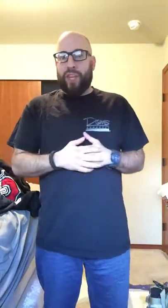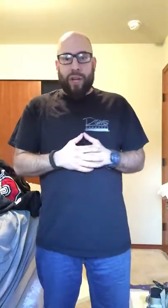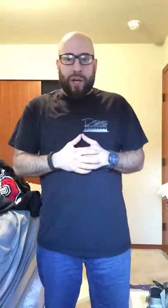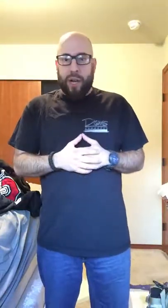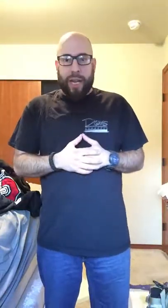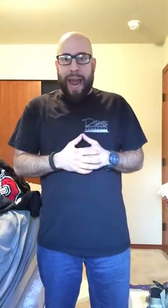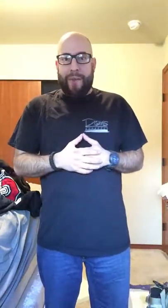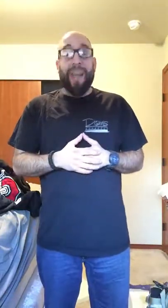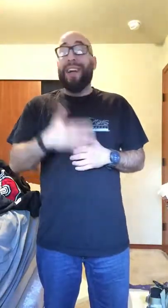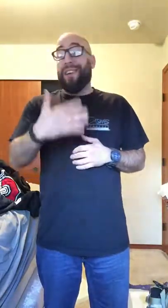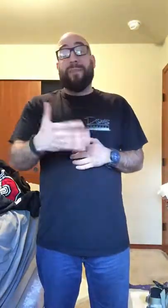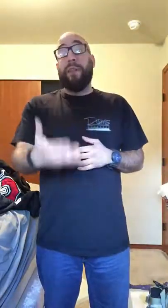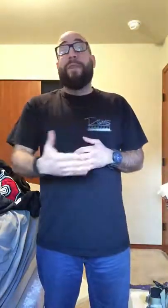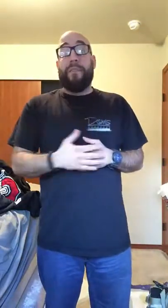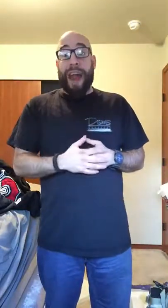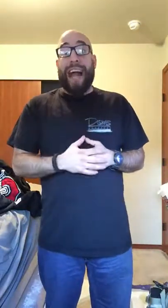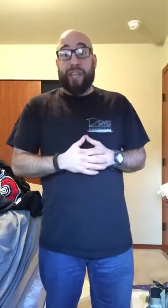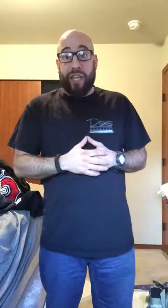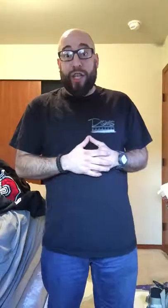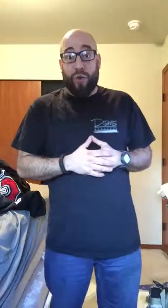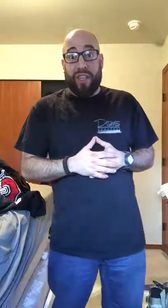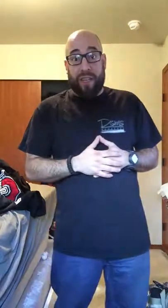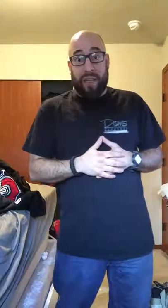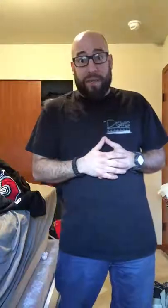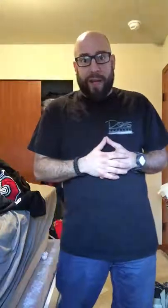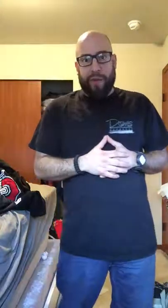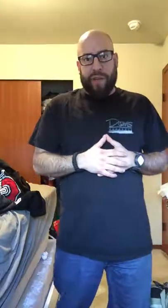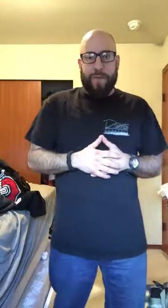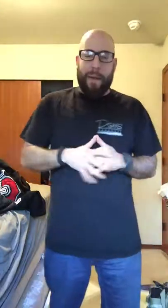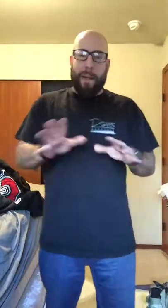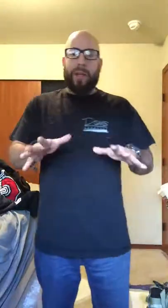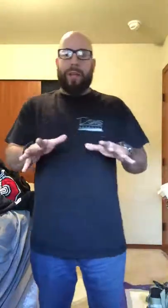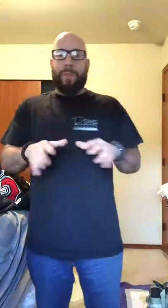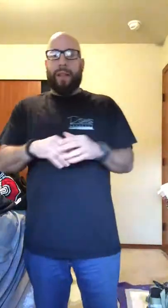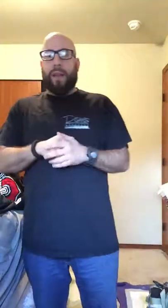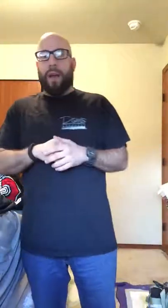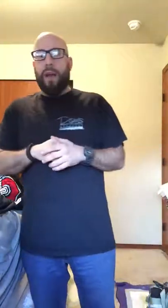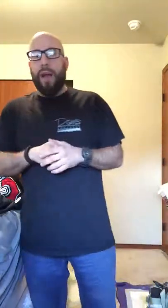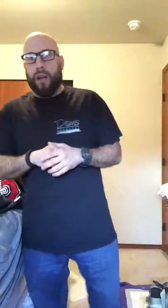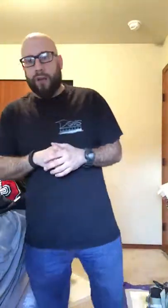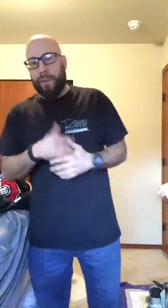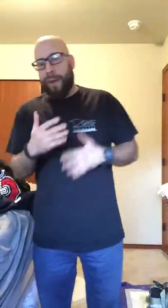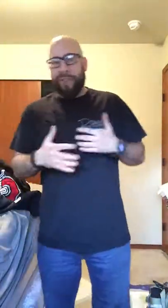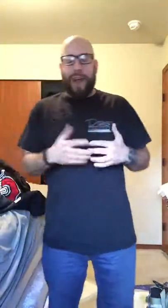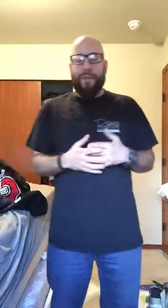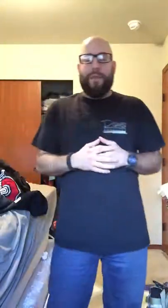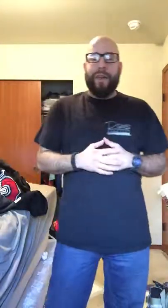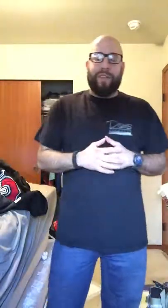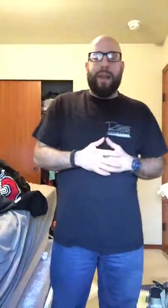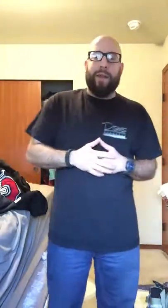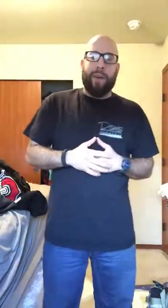good gun to carry. Doesn't mean you've ever actually used it to defend yourself. I apologize about the cursing, but it was kind of a funny scenario.